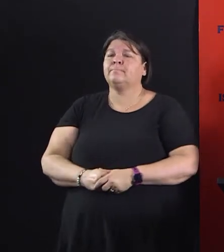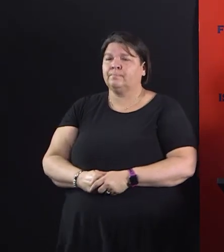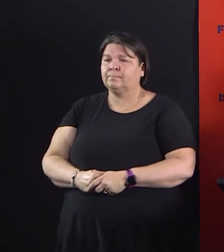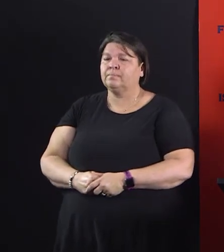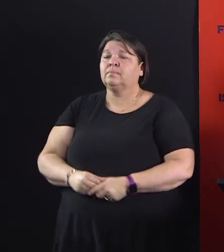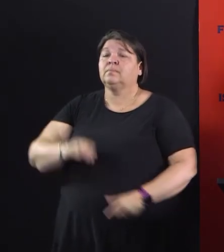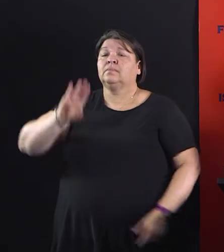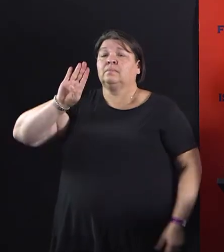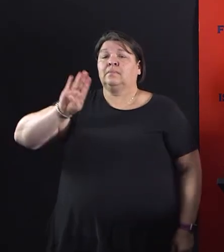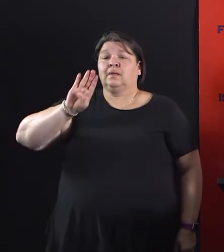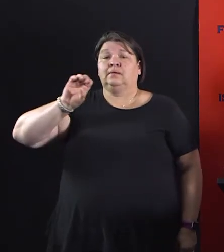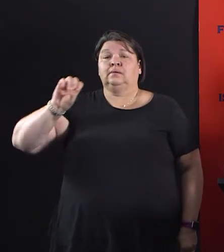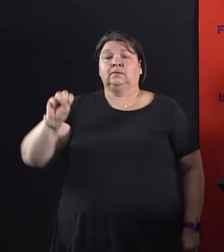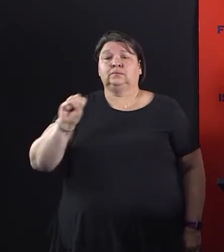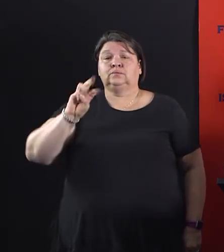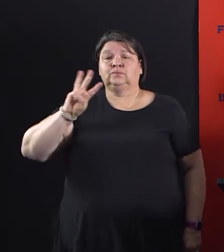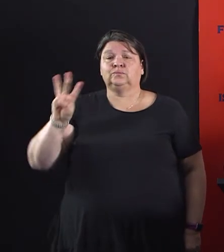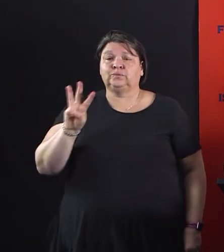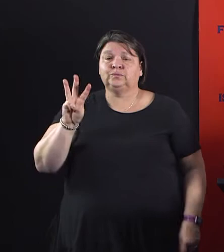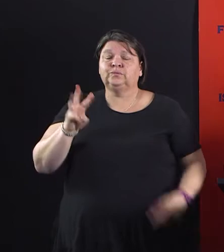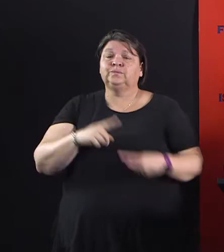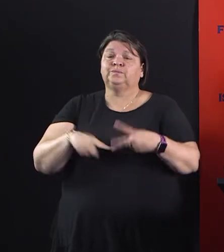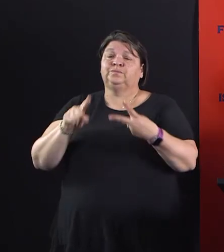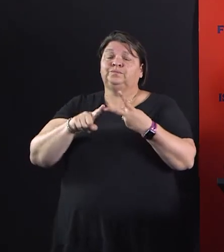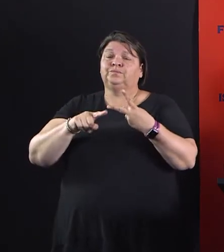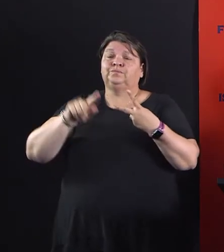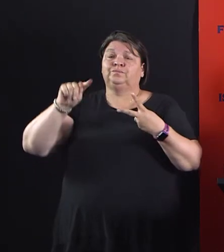go along and offer these. So,